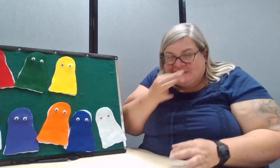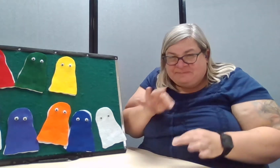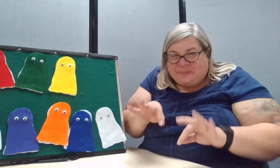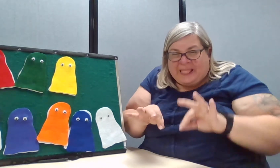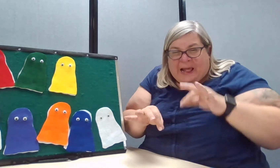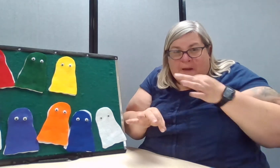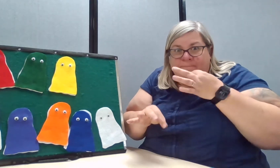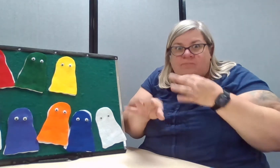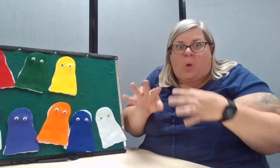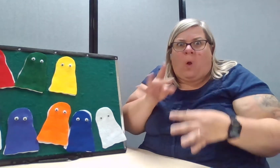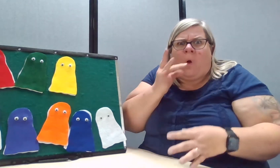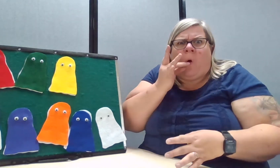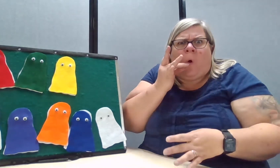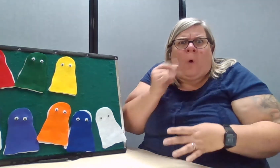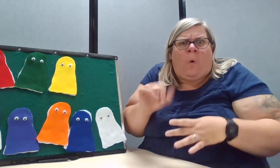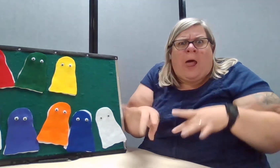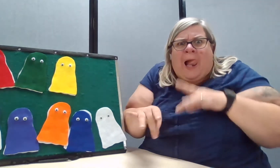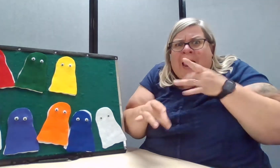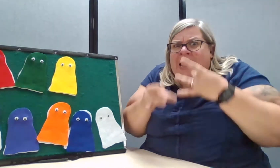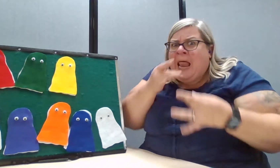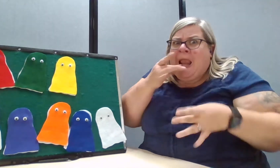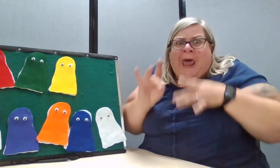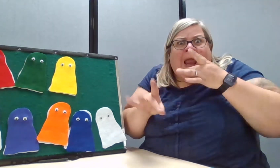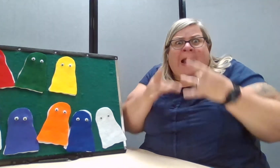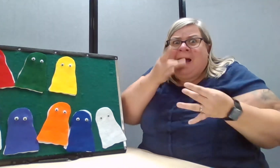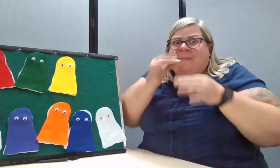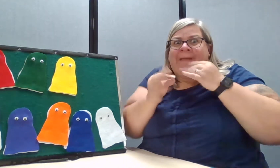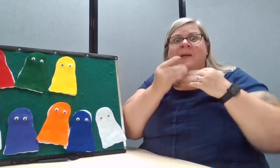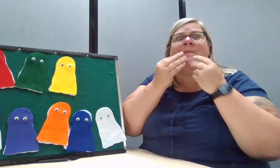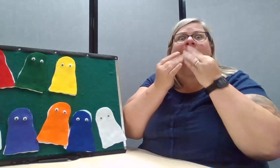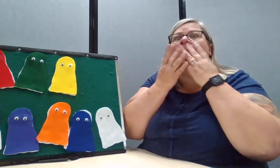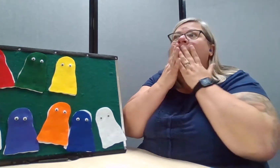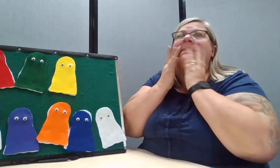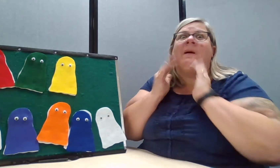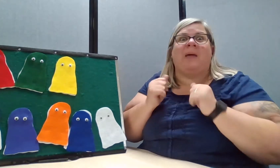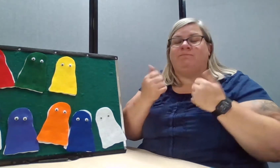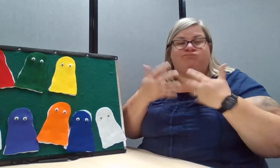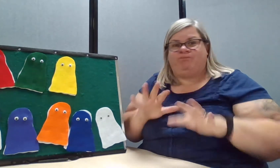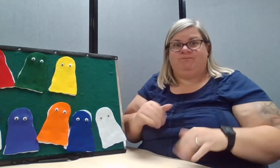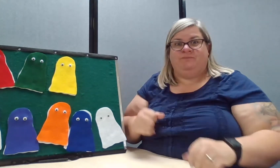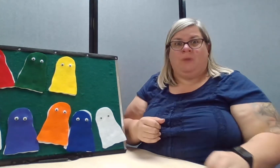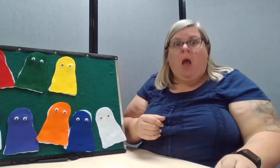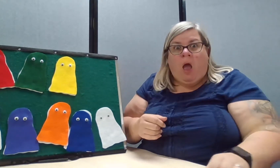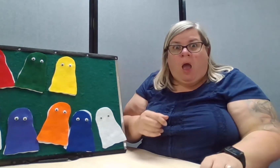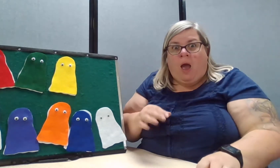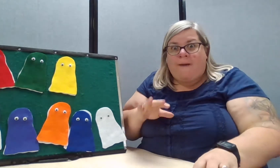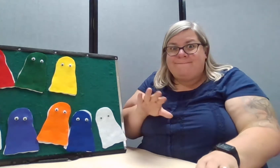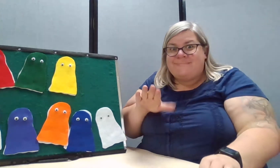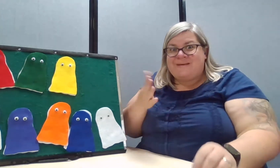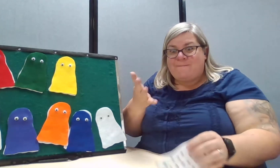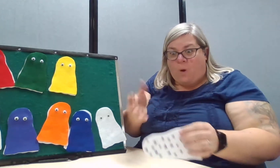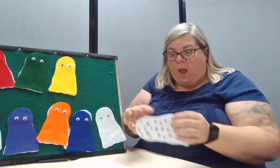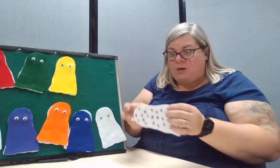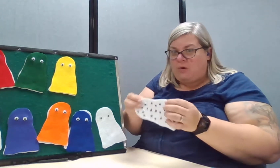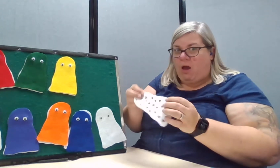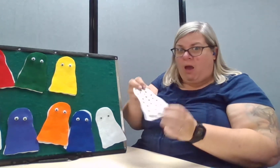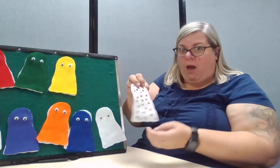So the little ghost ate chocolate chips, and they were so delicious, little ghost ate all of